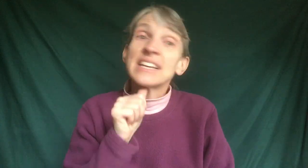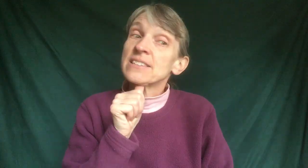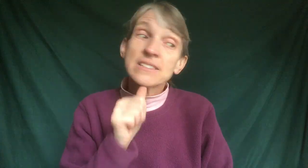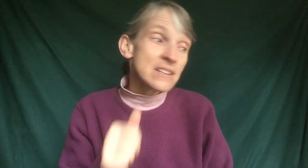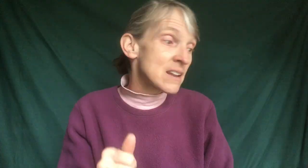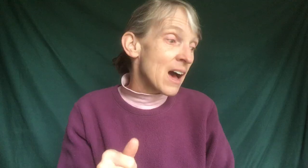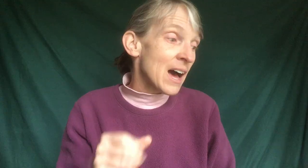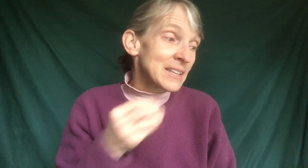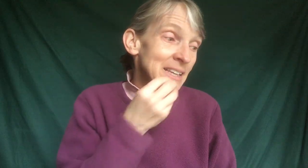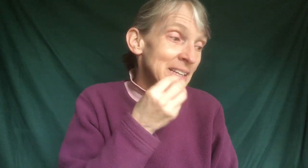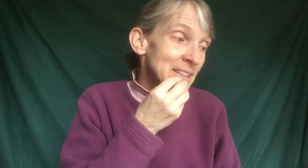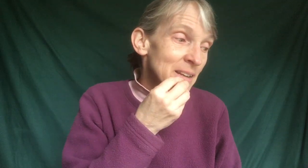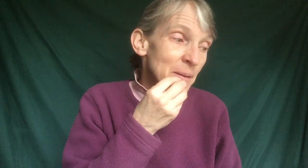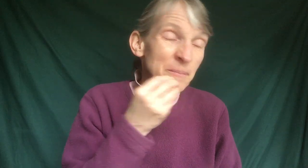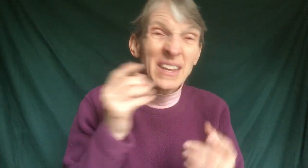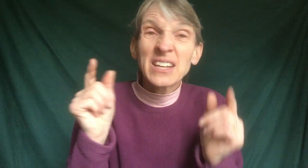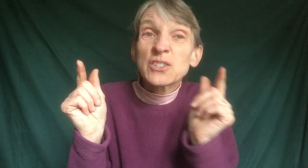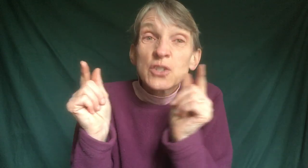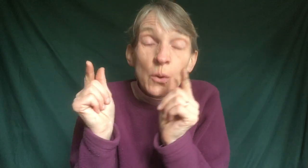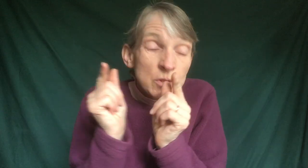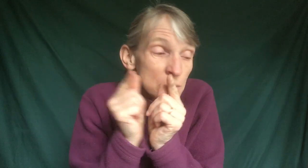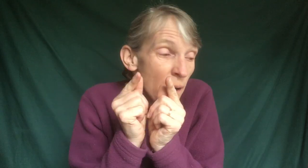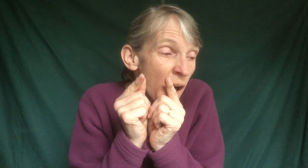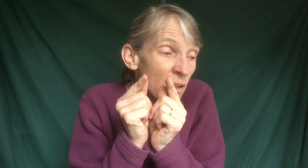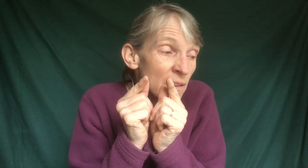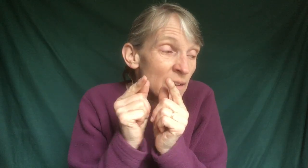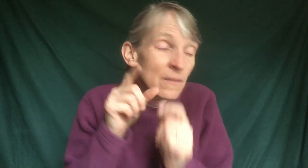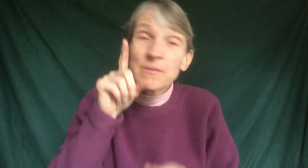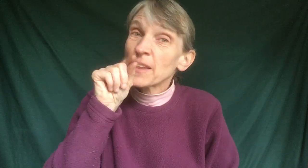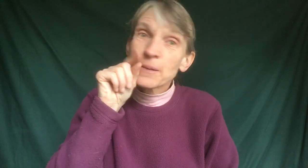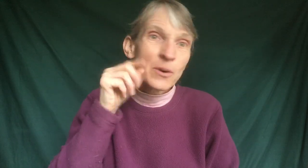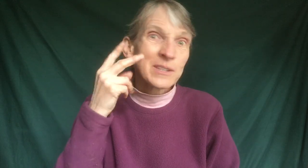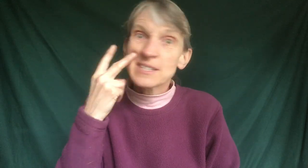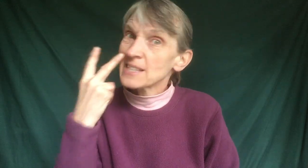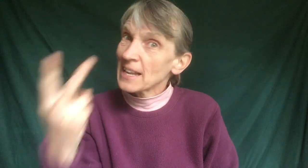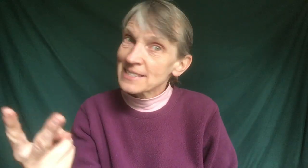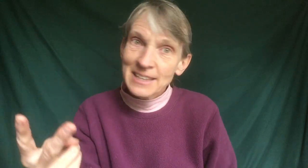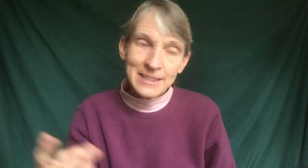is not eaten. It is so small that the bird does not see it.